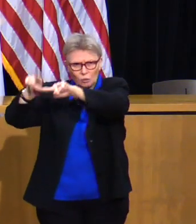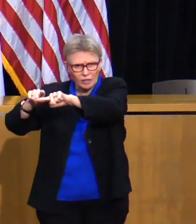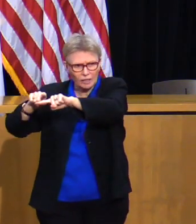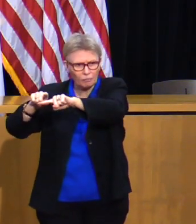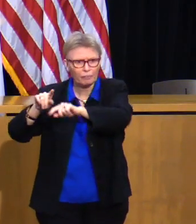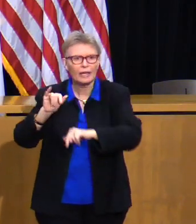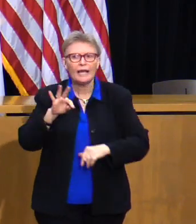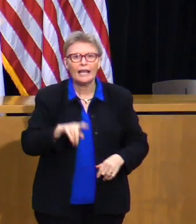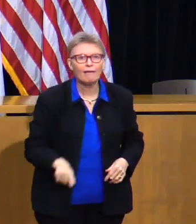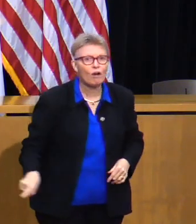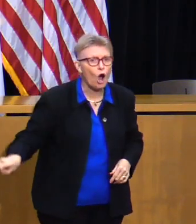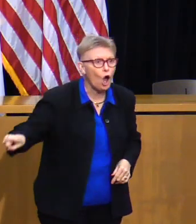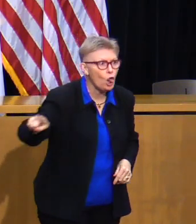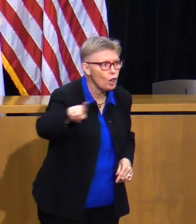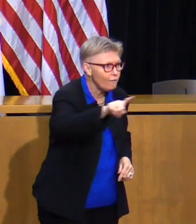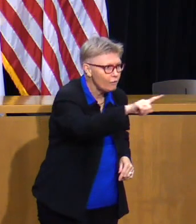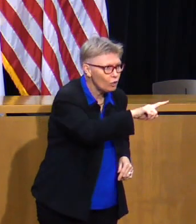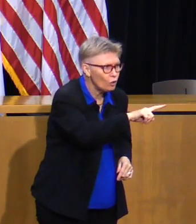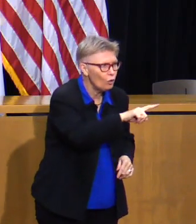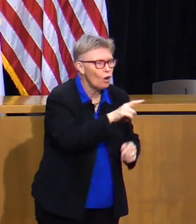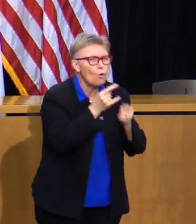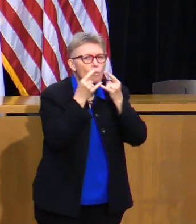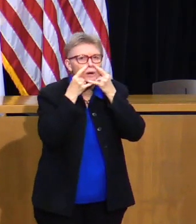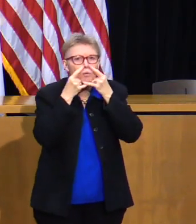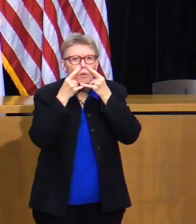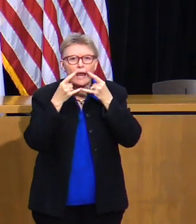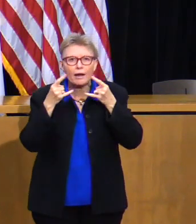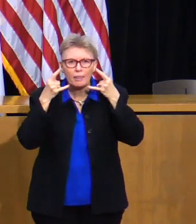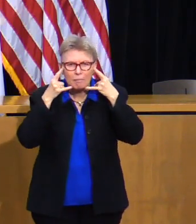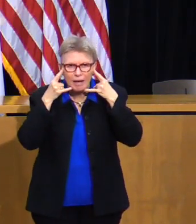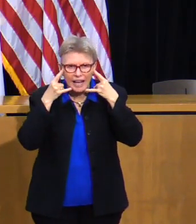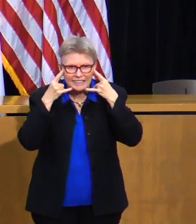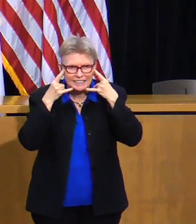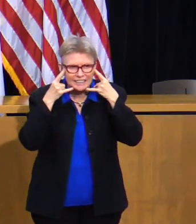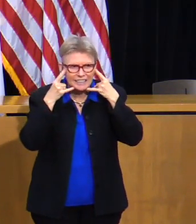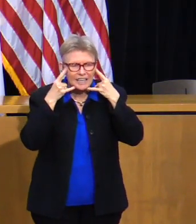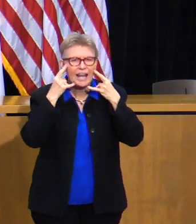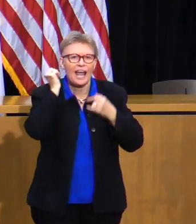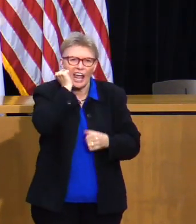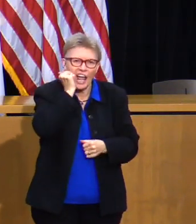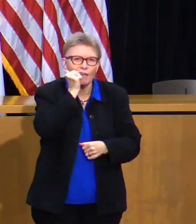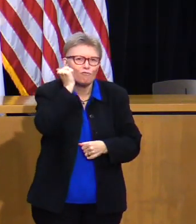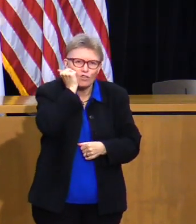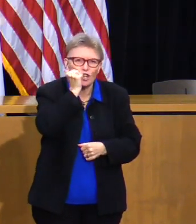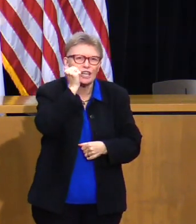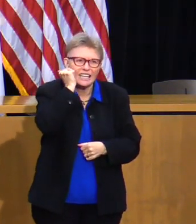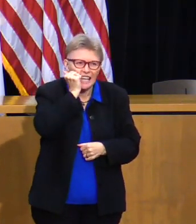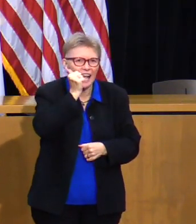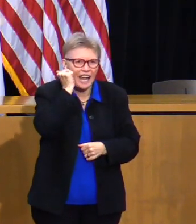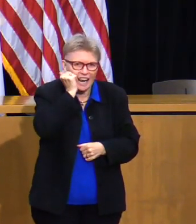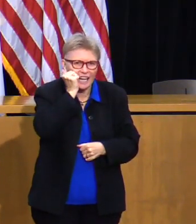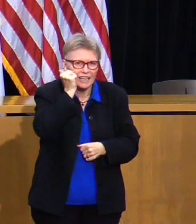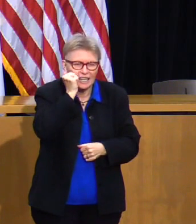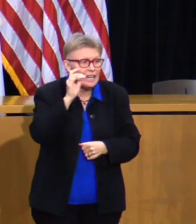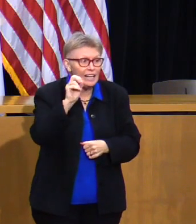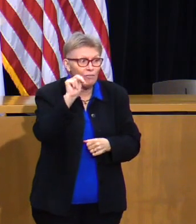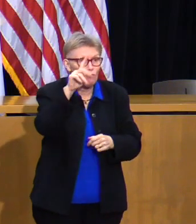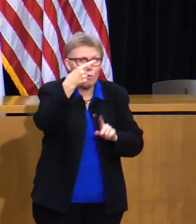If people would just wear these things religiously for 30